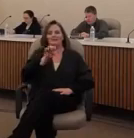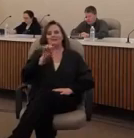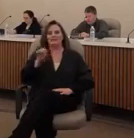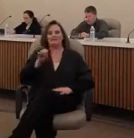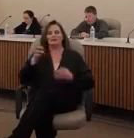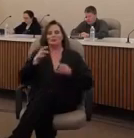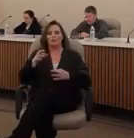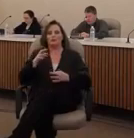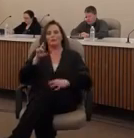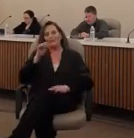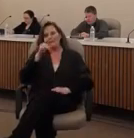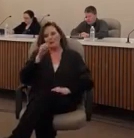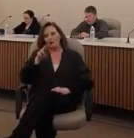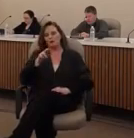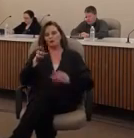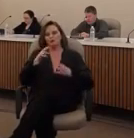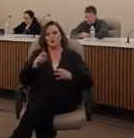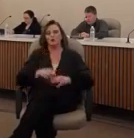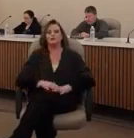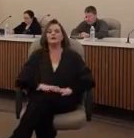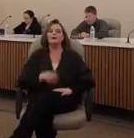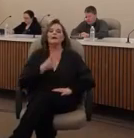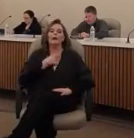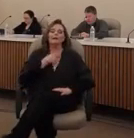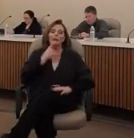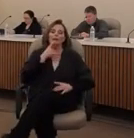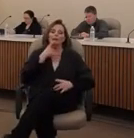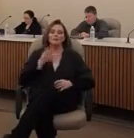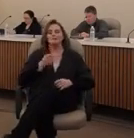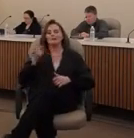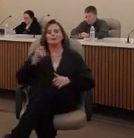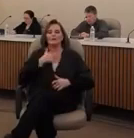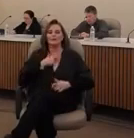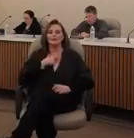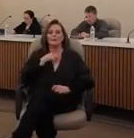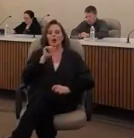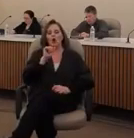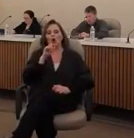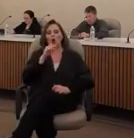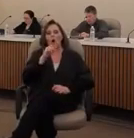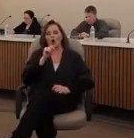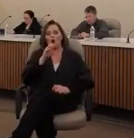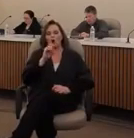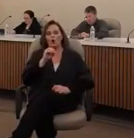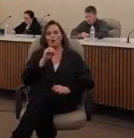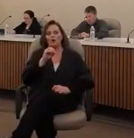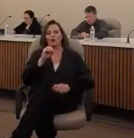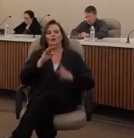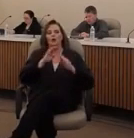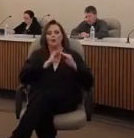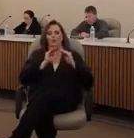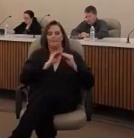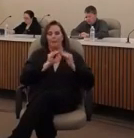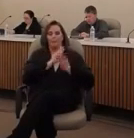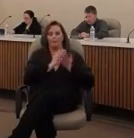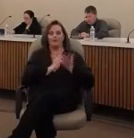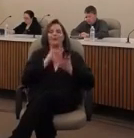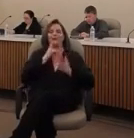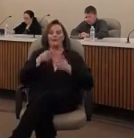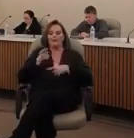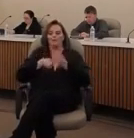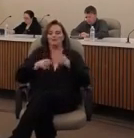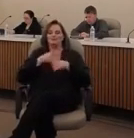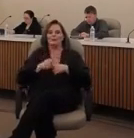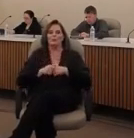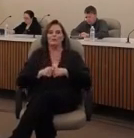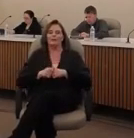gas and auto repair service station by removing the auto repair portion and replacing it with a gas station convenience store in a